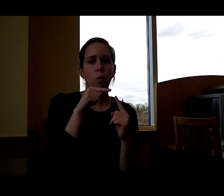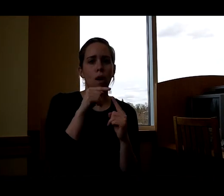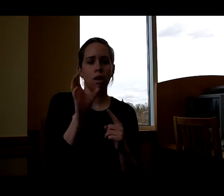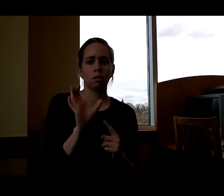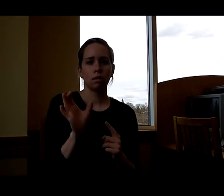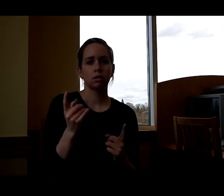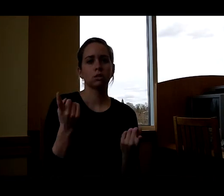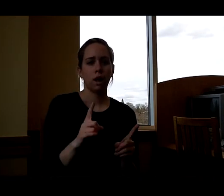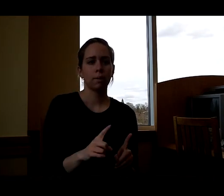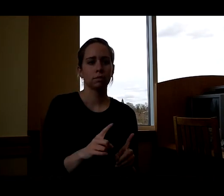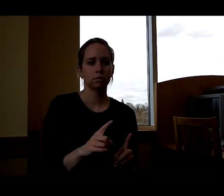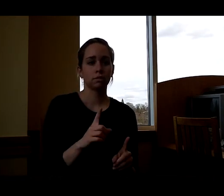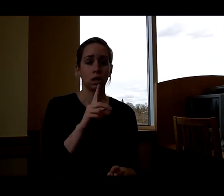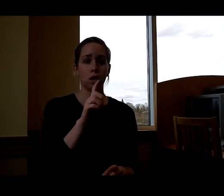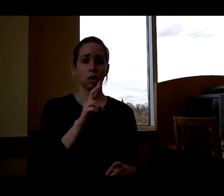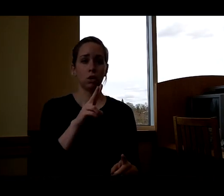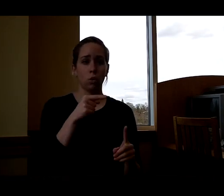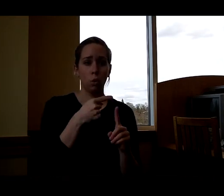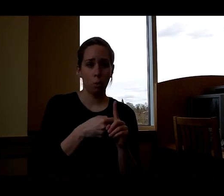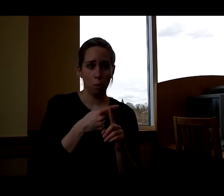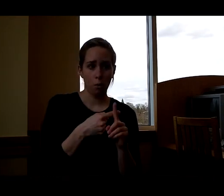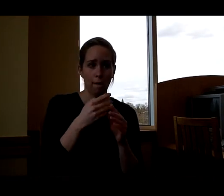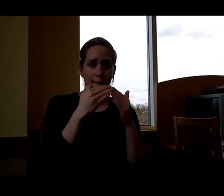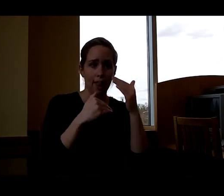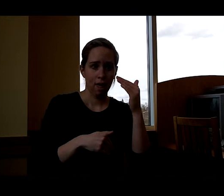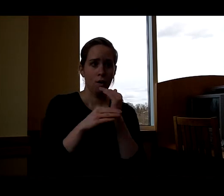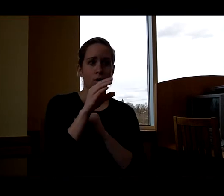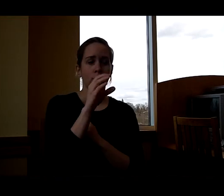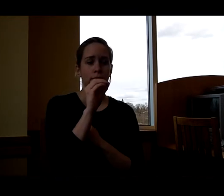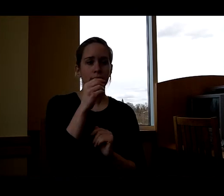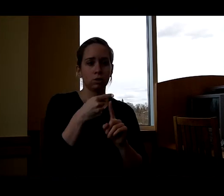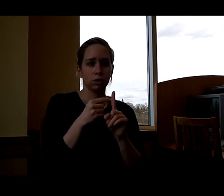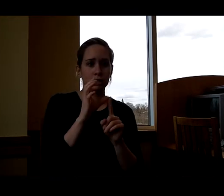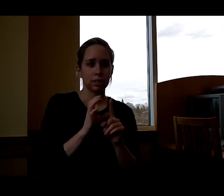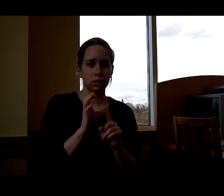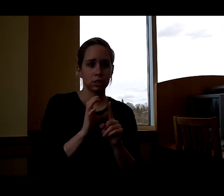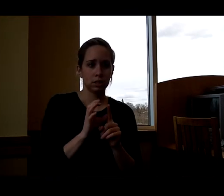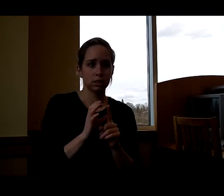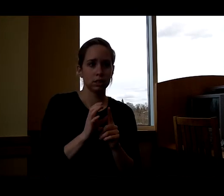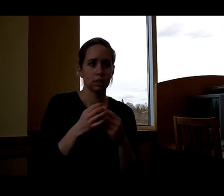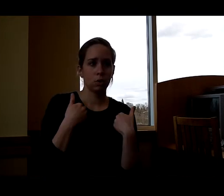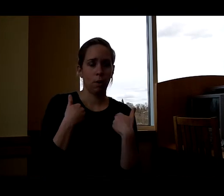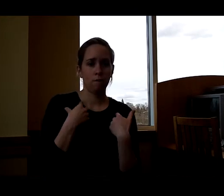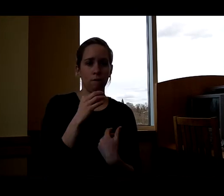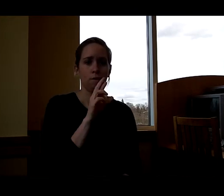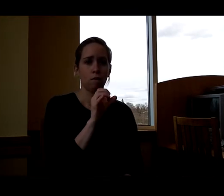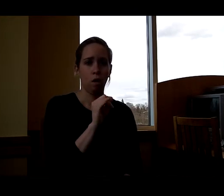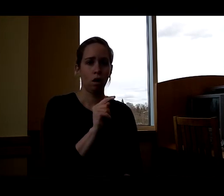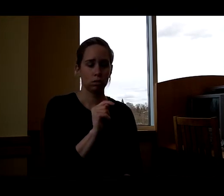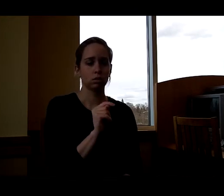If the dew point is below 0 degrees Celsius, then you have frost. I was